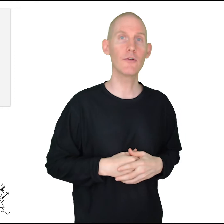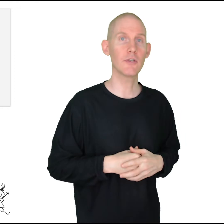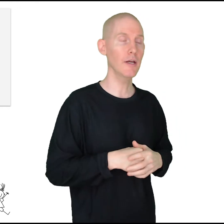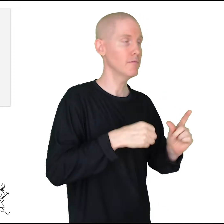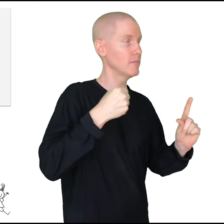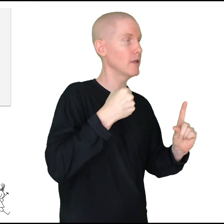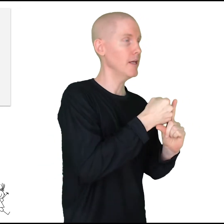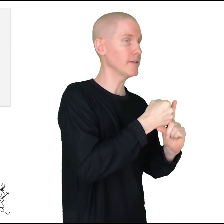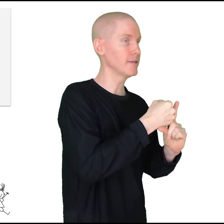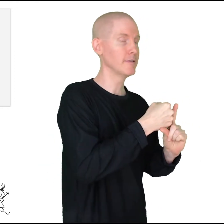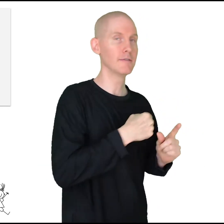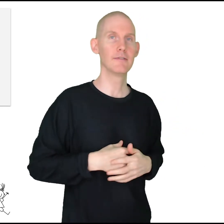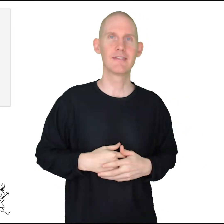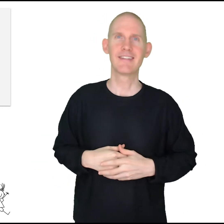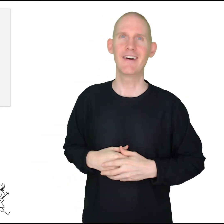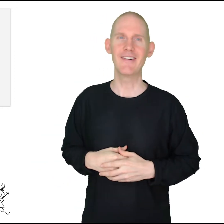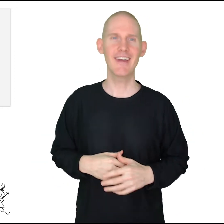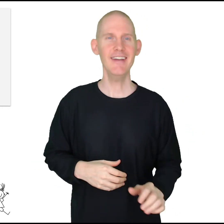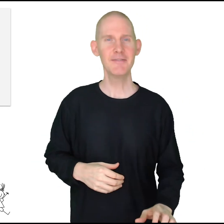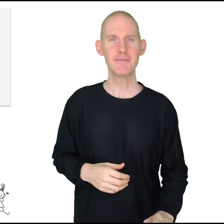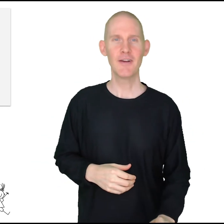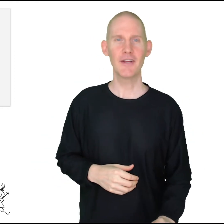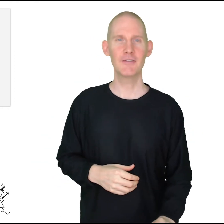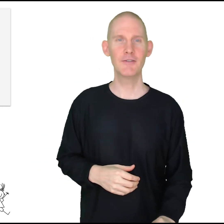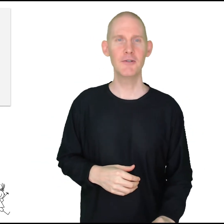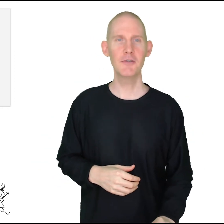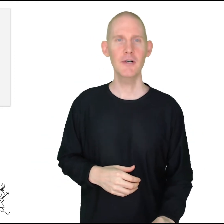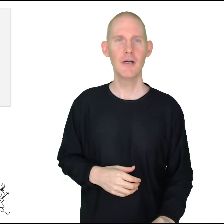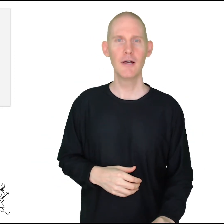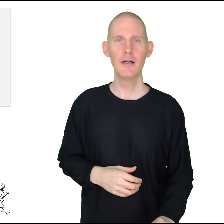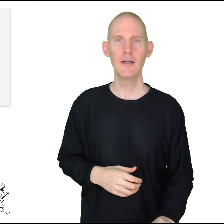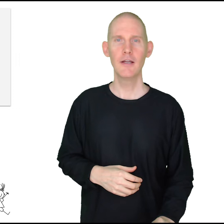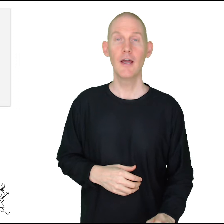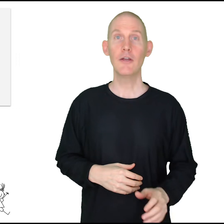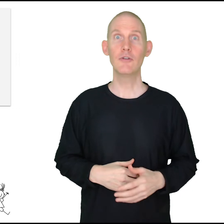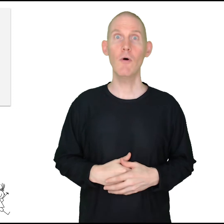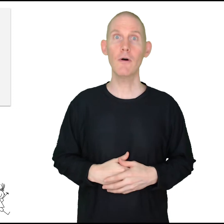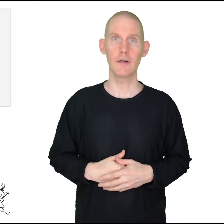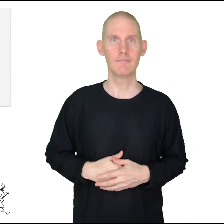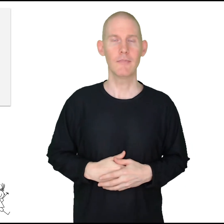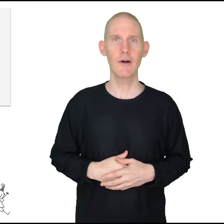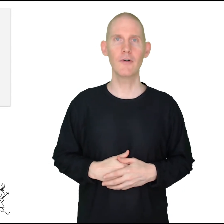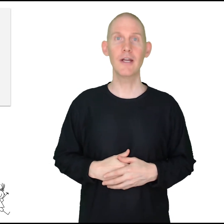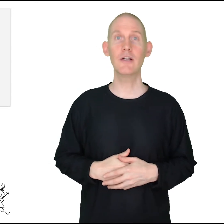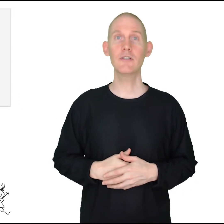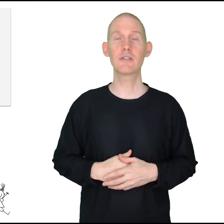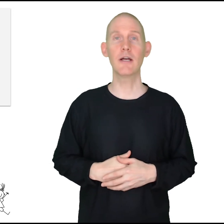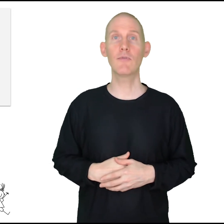side, hit. Okay, let's do your. All right, here's the sign for